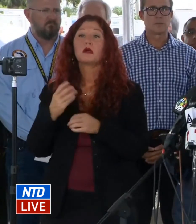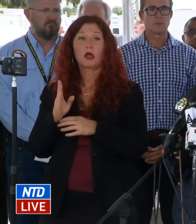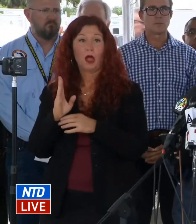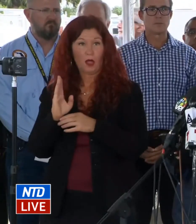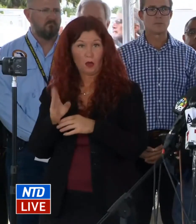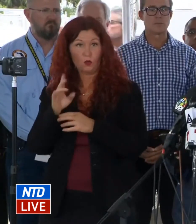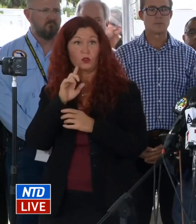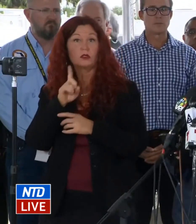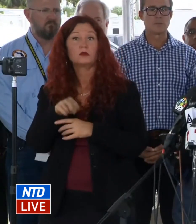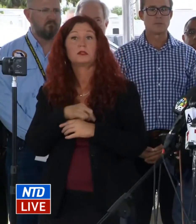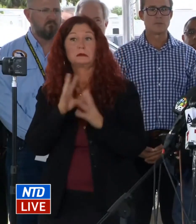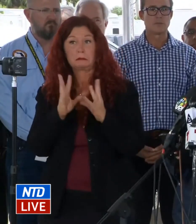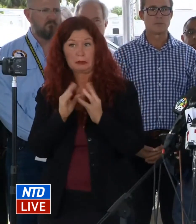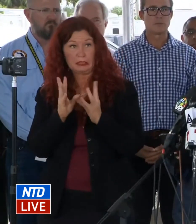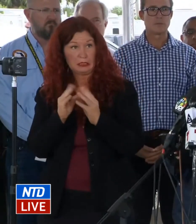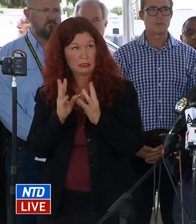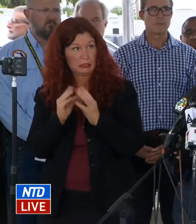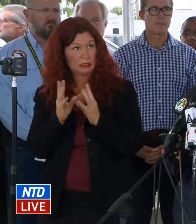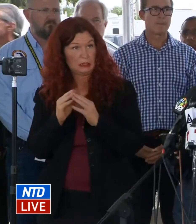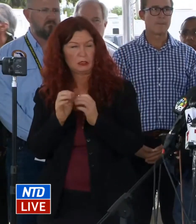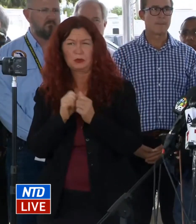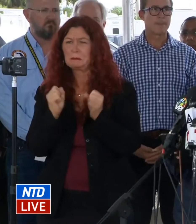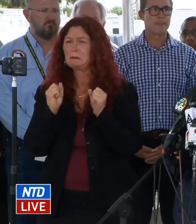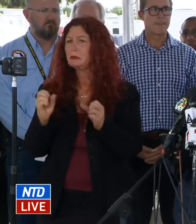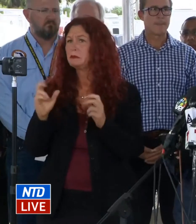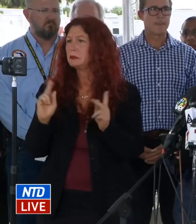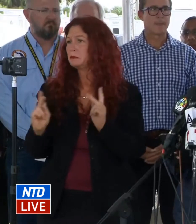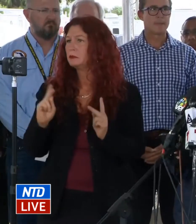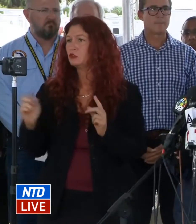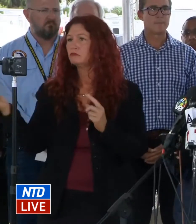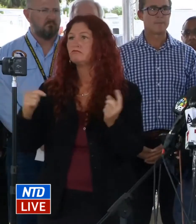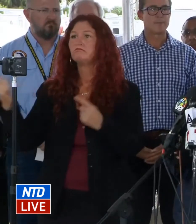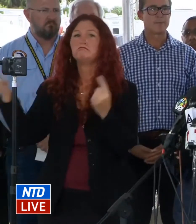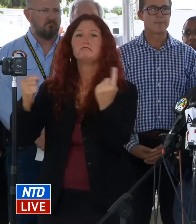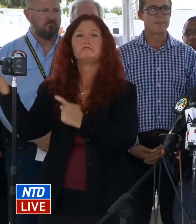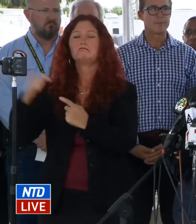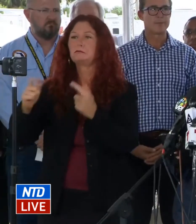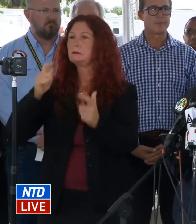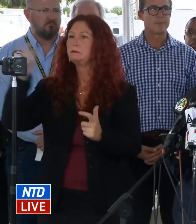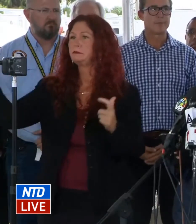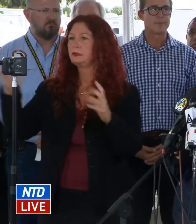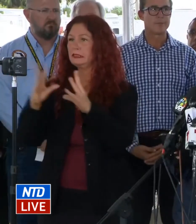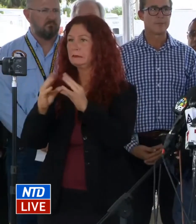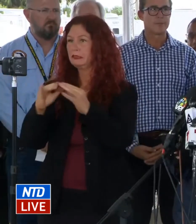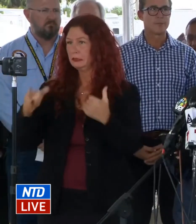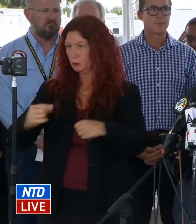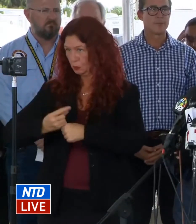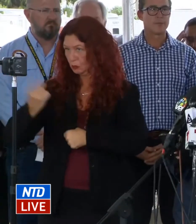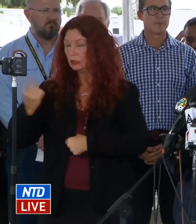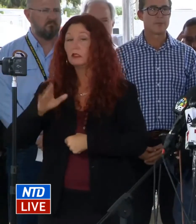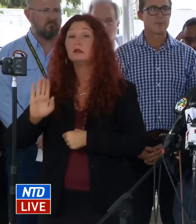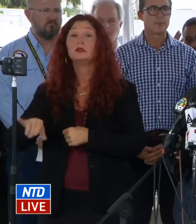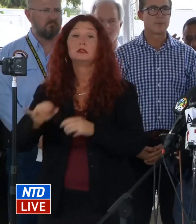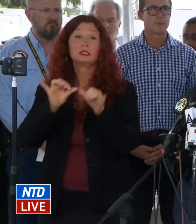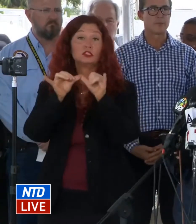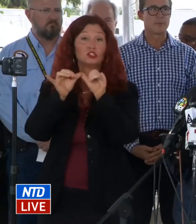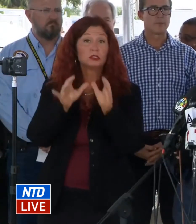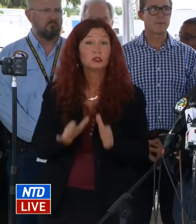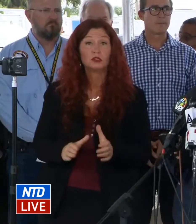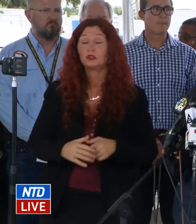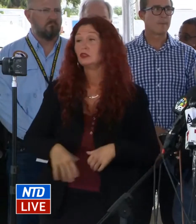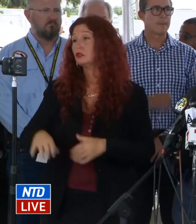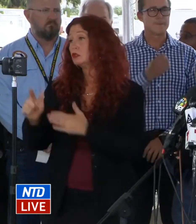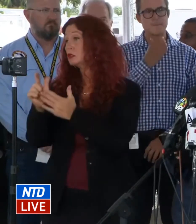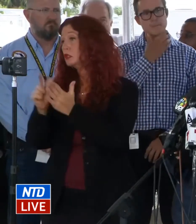area experts from multiple relevant fields, from engineering to legal to construction to